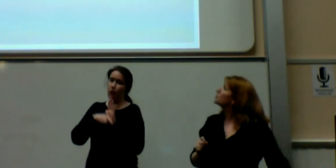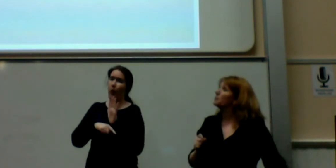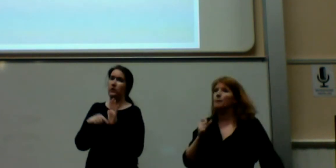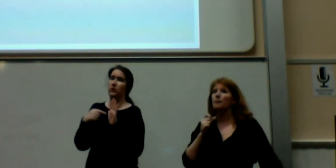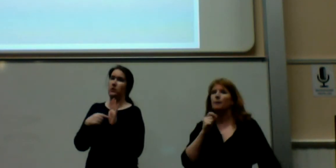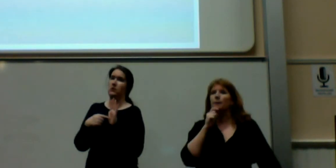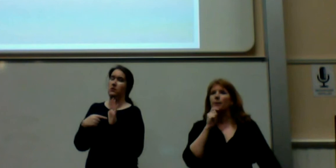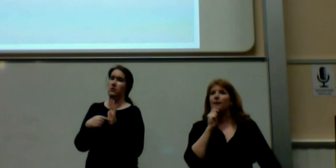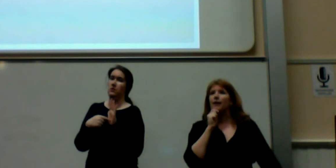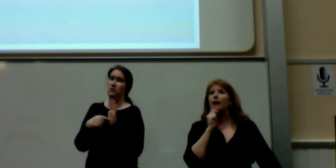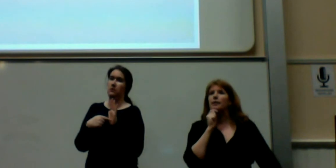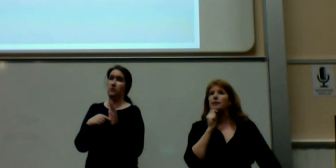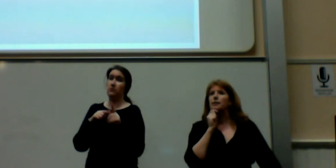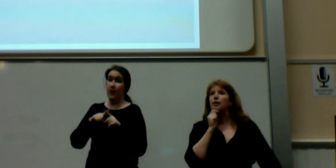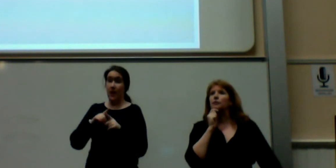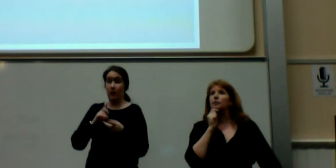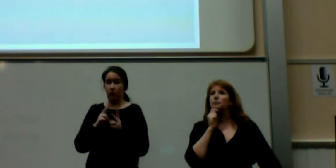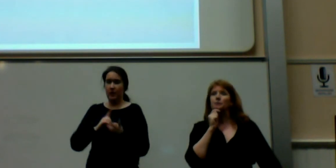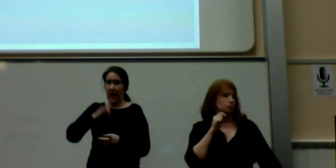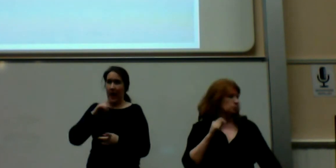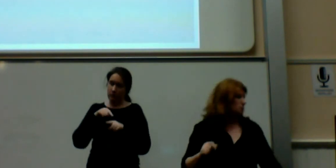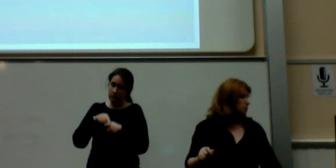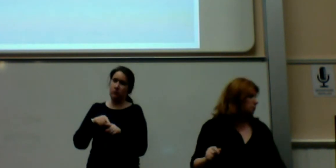norms at the highest level.